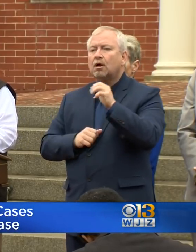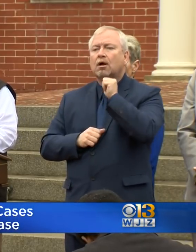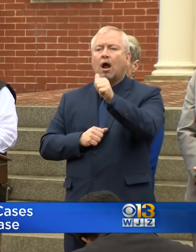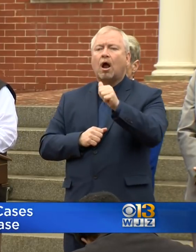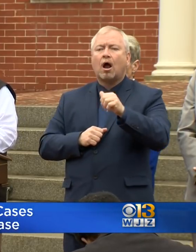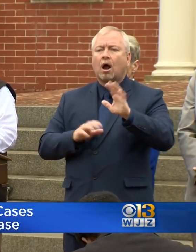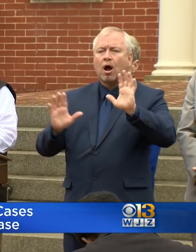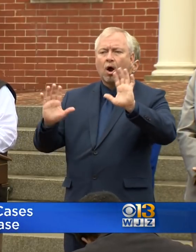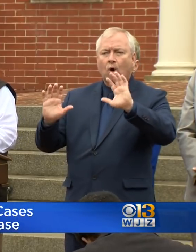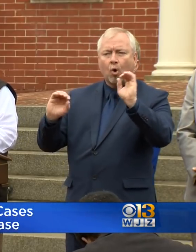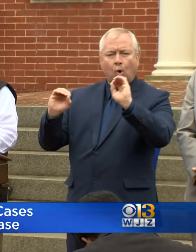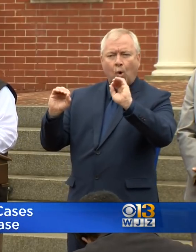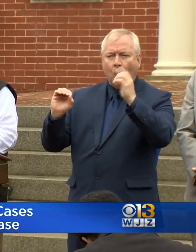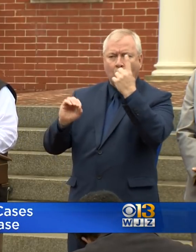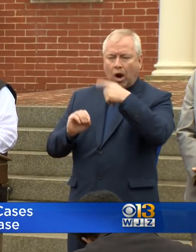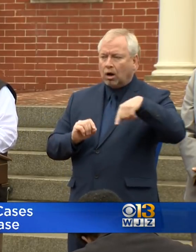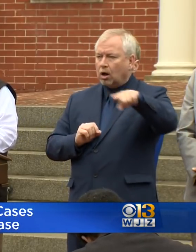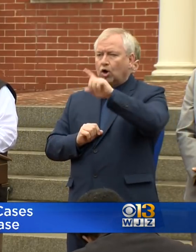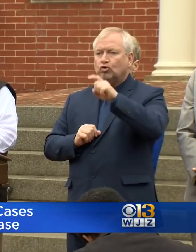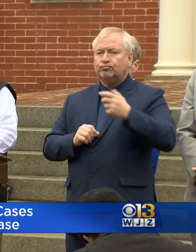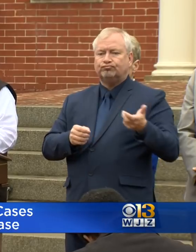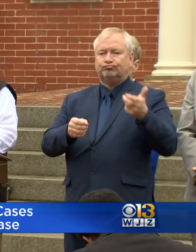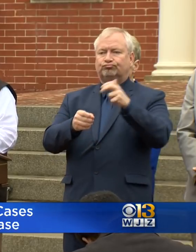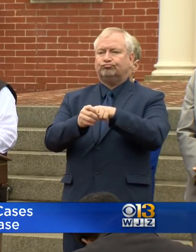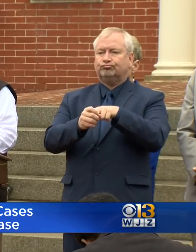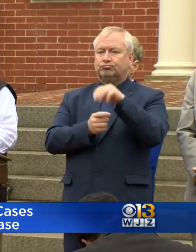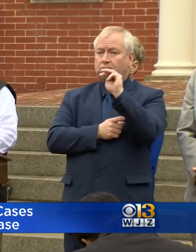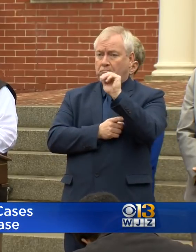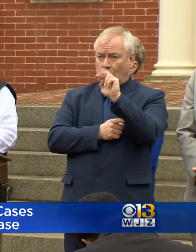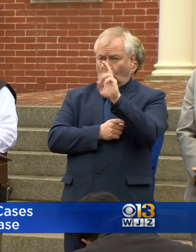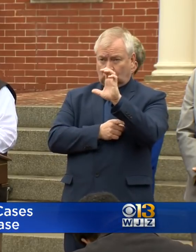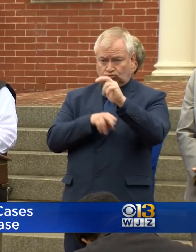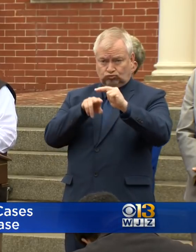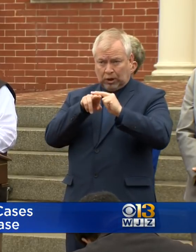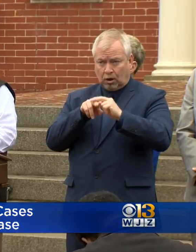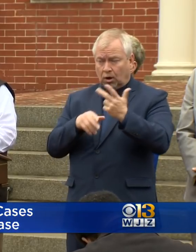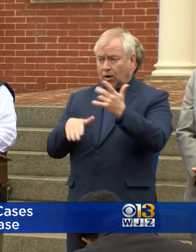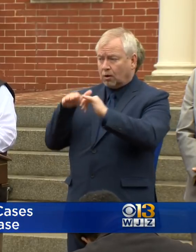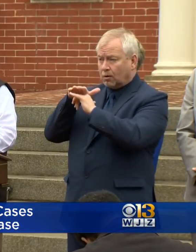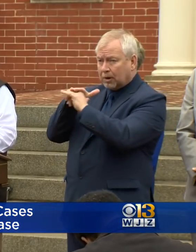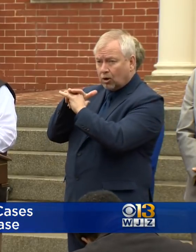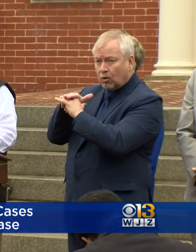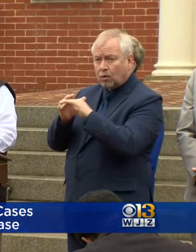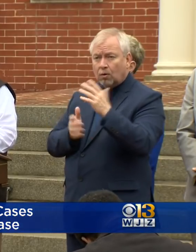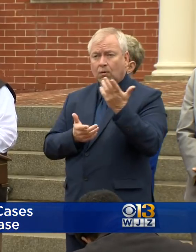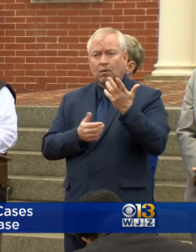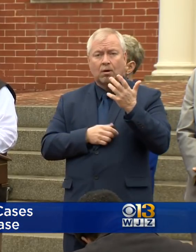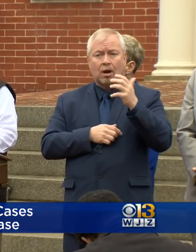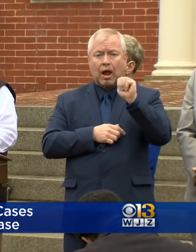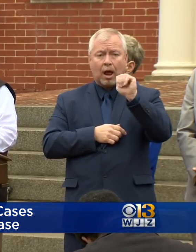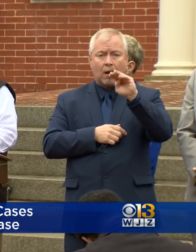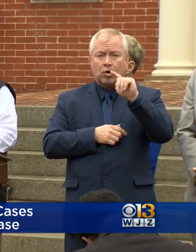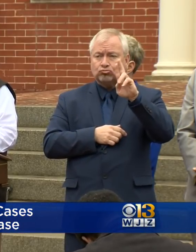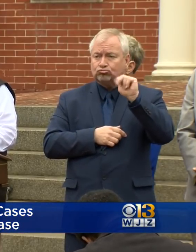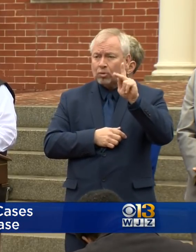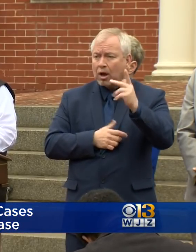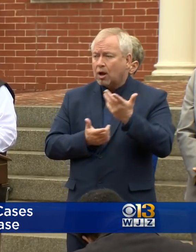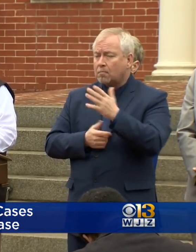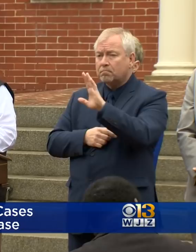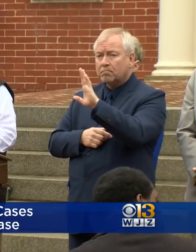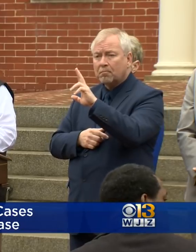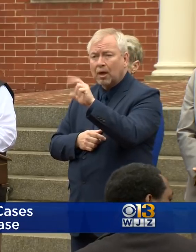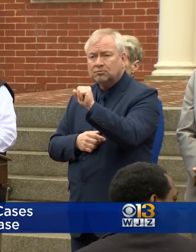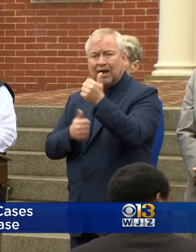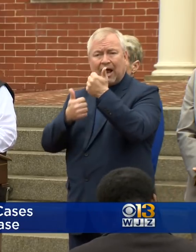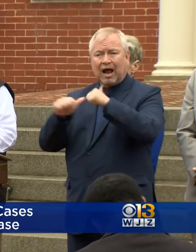No one should get on a MARC train, Metro, Amtrak train, or bus, or any